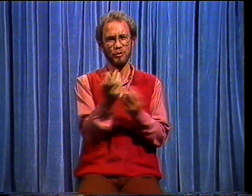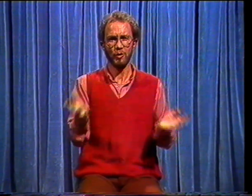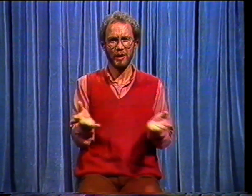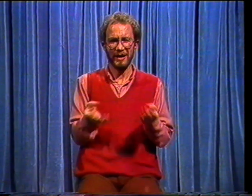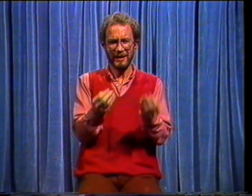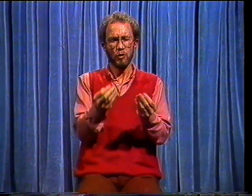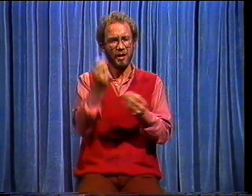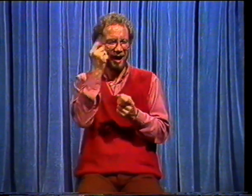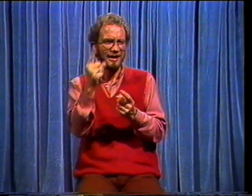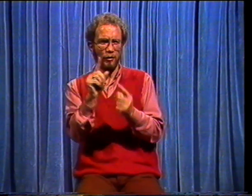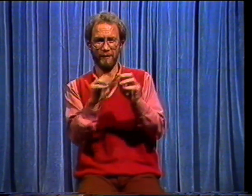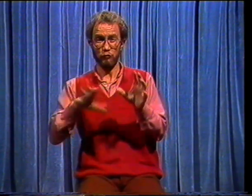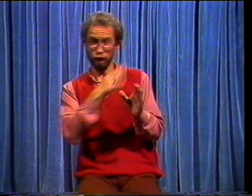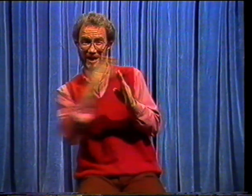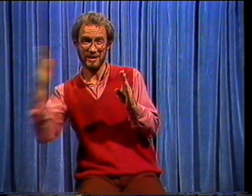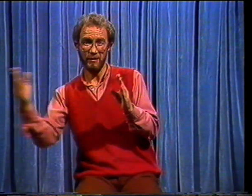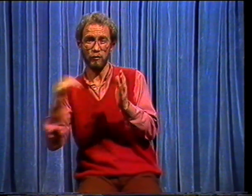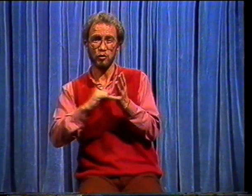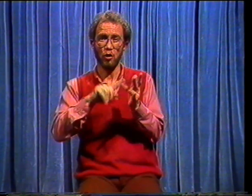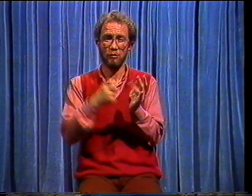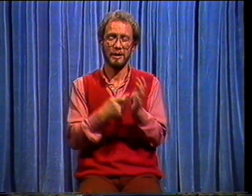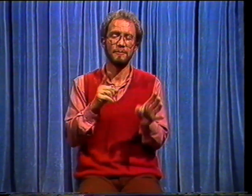couple to give you an idea of the rest of the story.